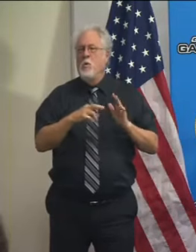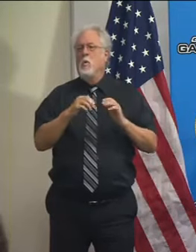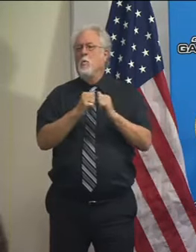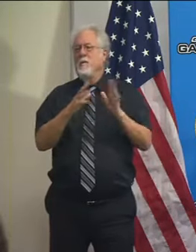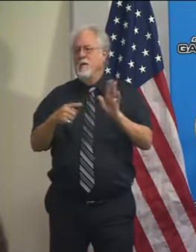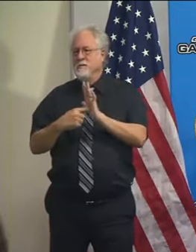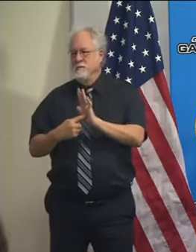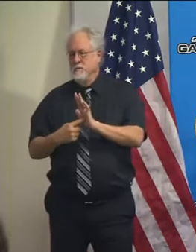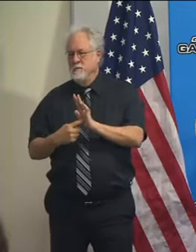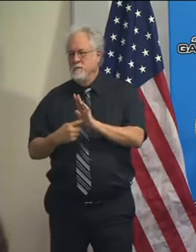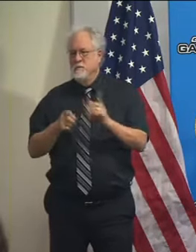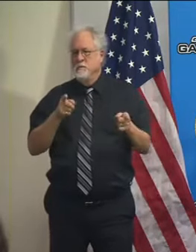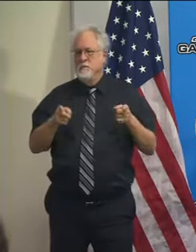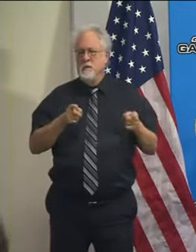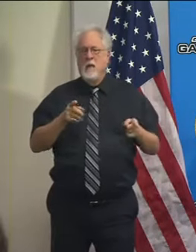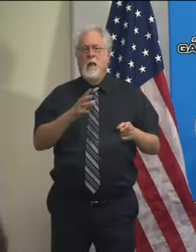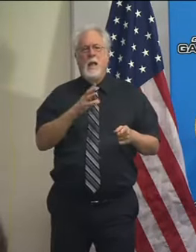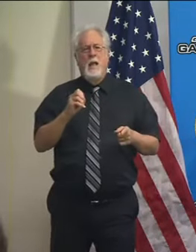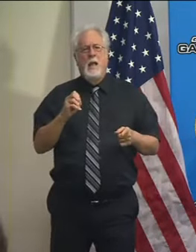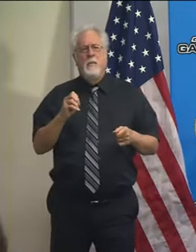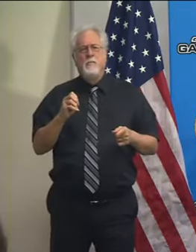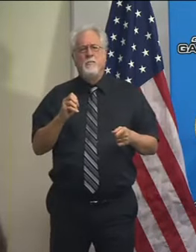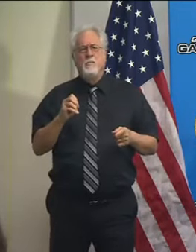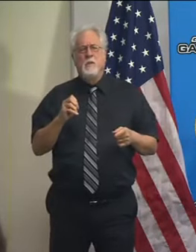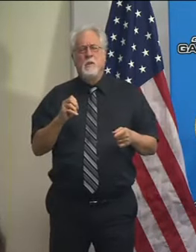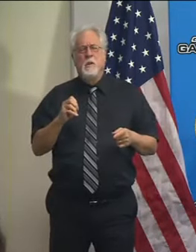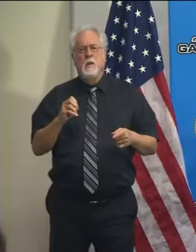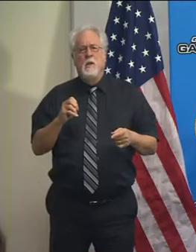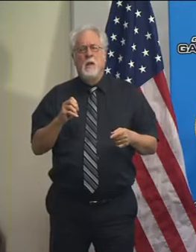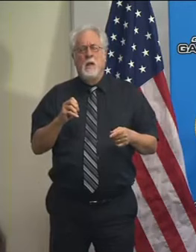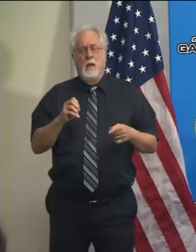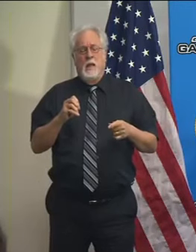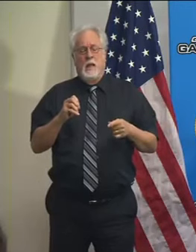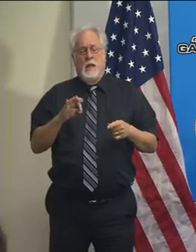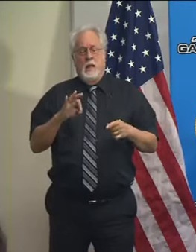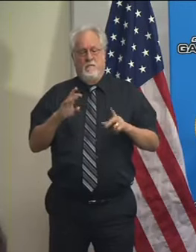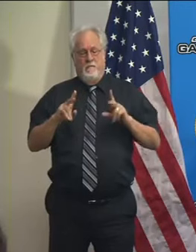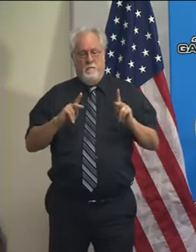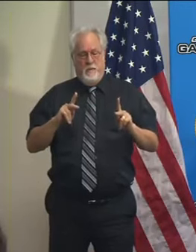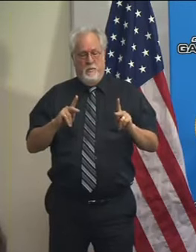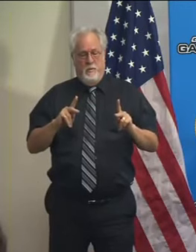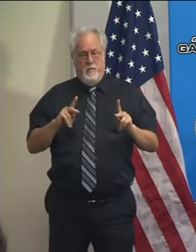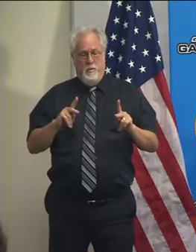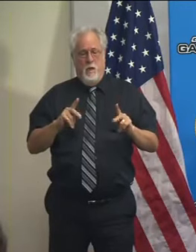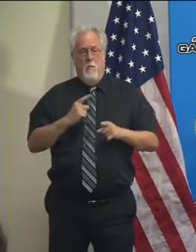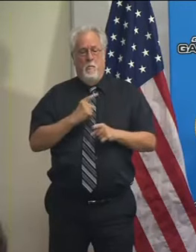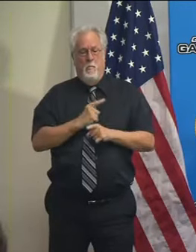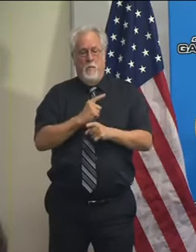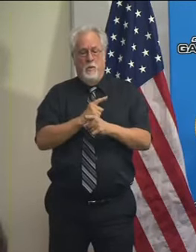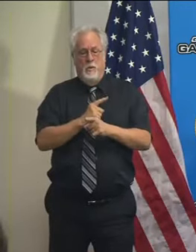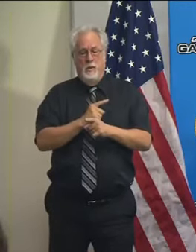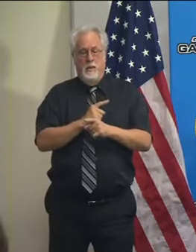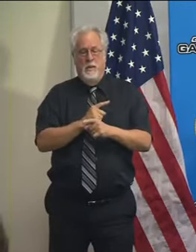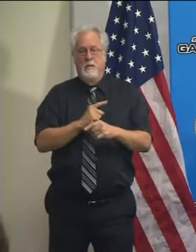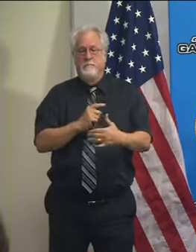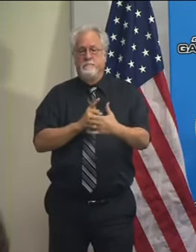asymptomatic. And so long as individuals are properly